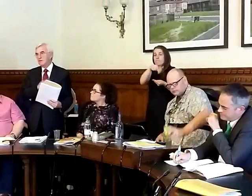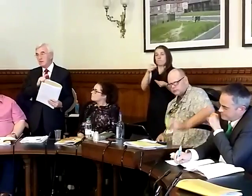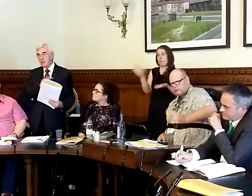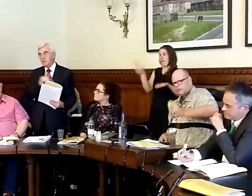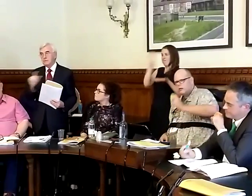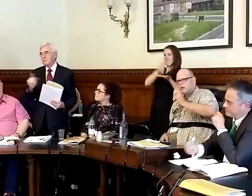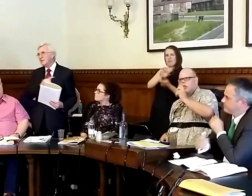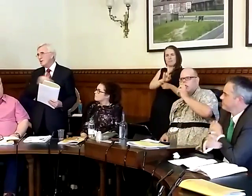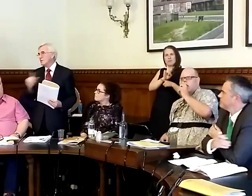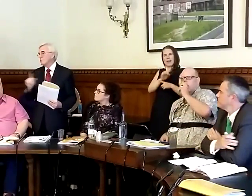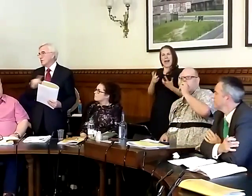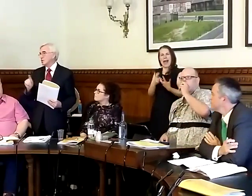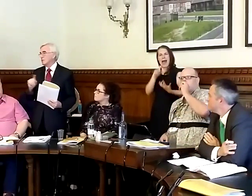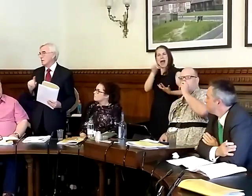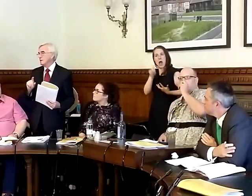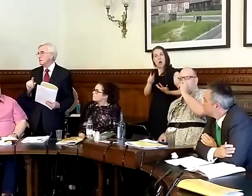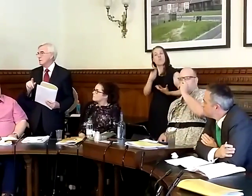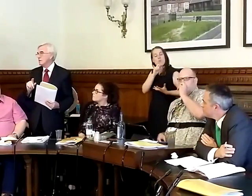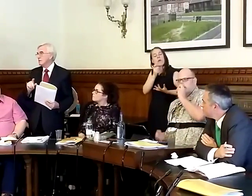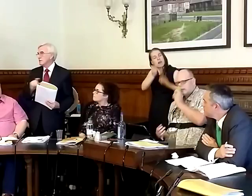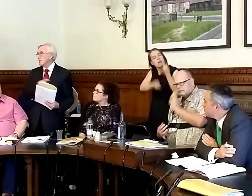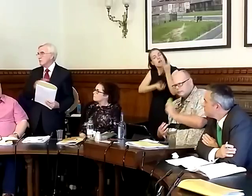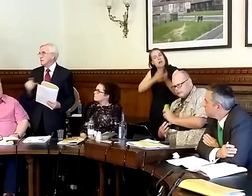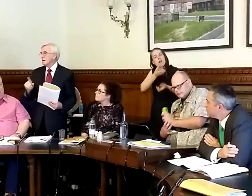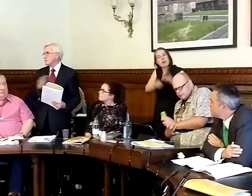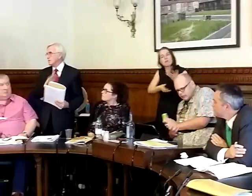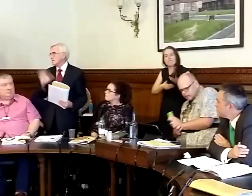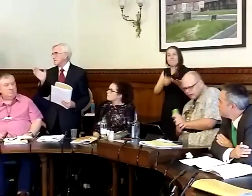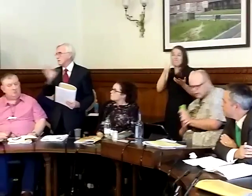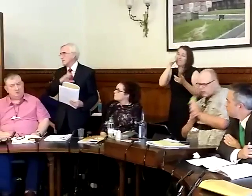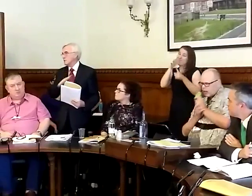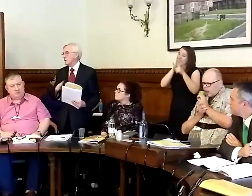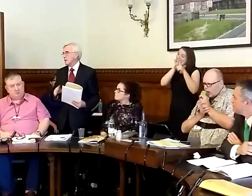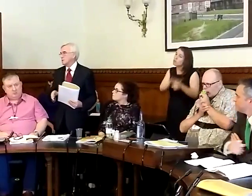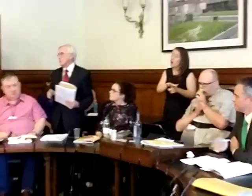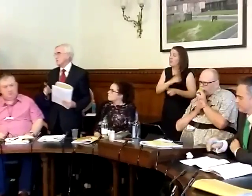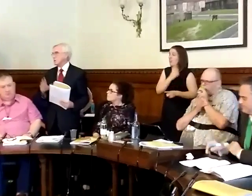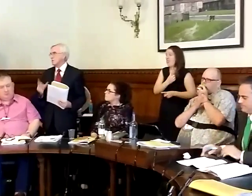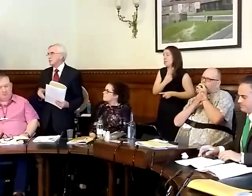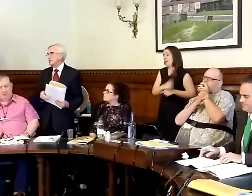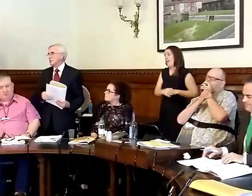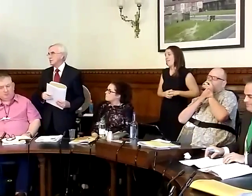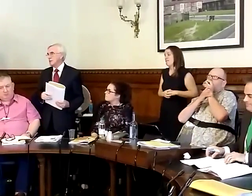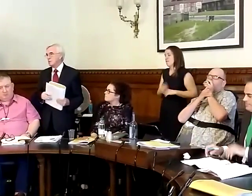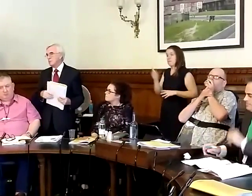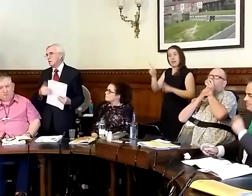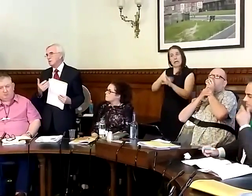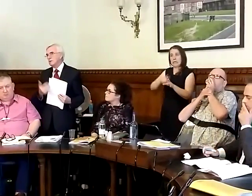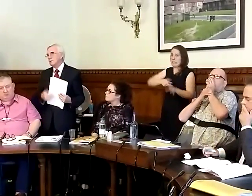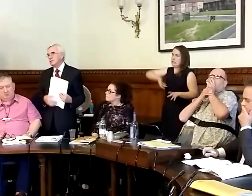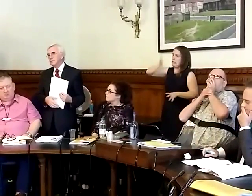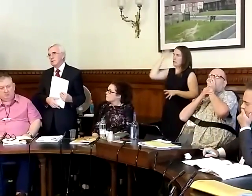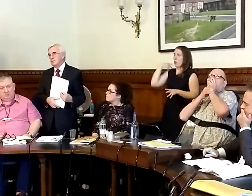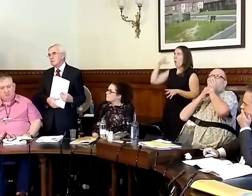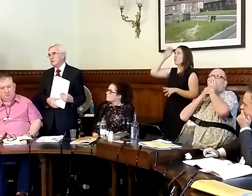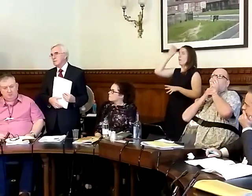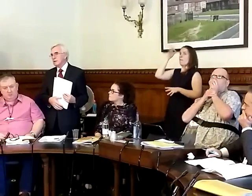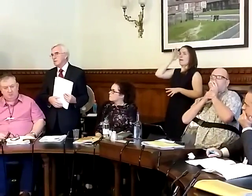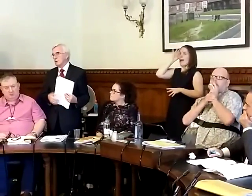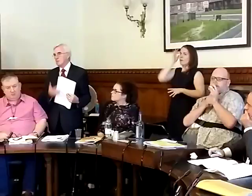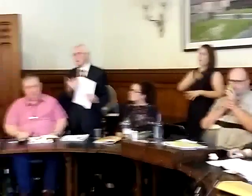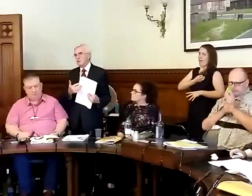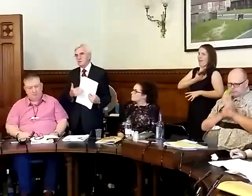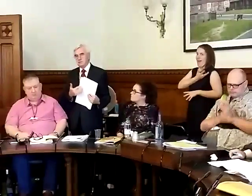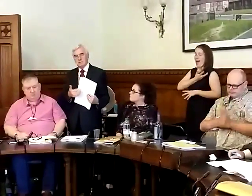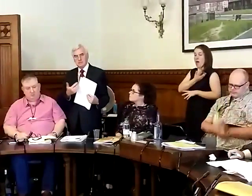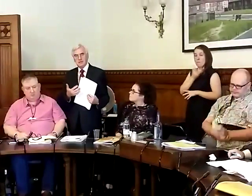here. We know the pressure they're under. I was a Labour councillor years ago on the GRC. I wouldn't want to be in local